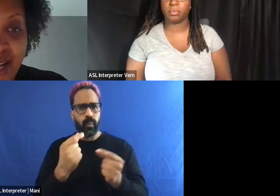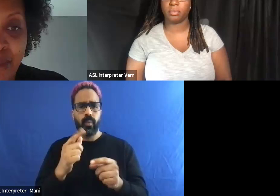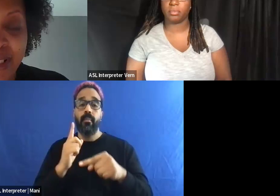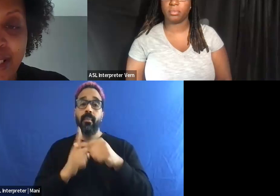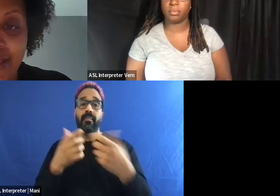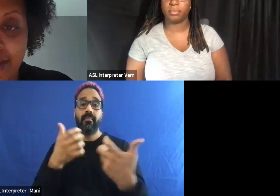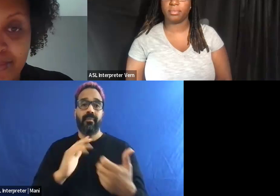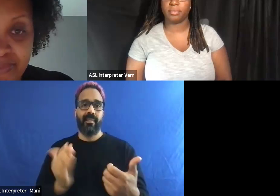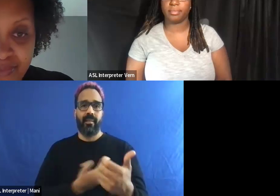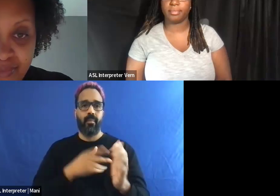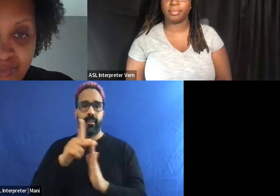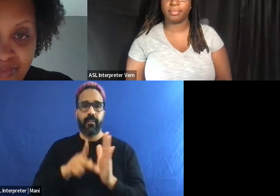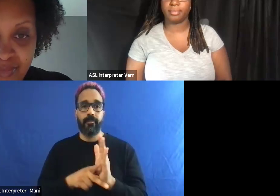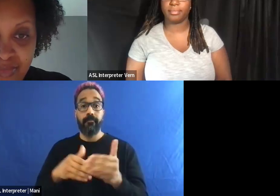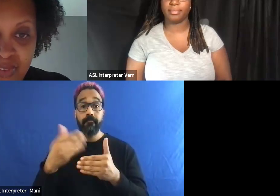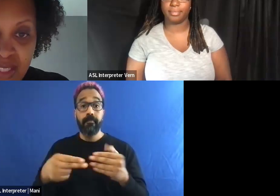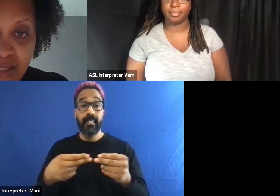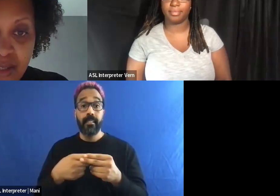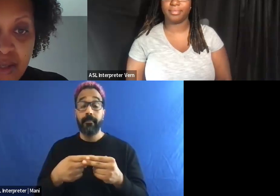next slide, please.